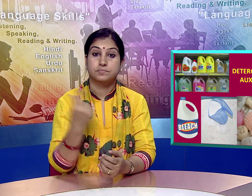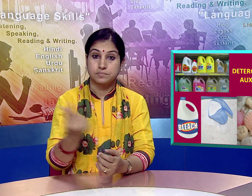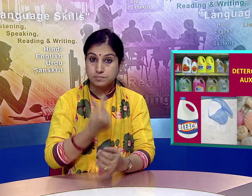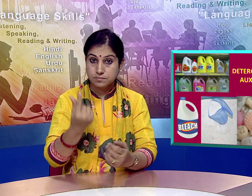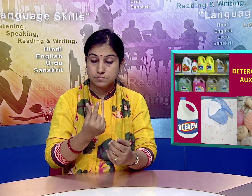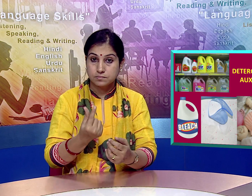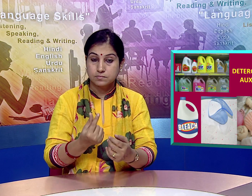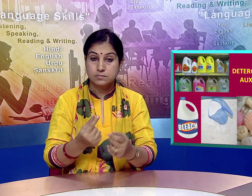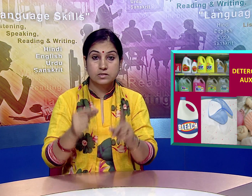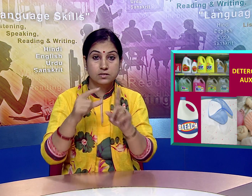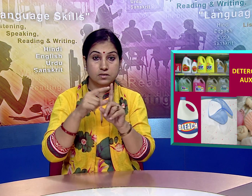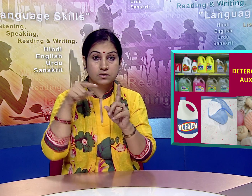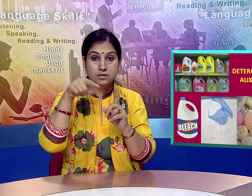Use dilute and mild